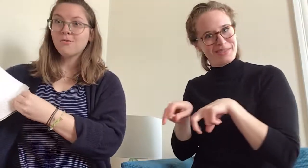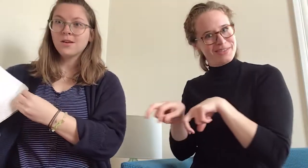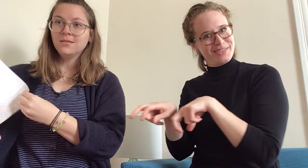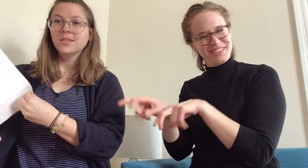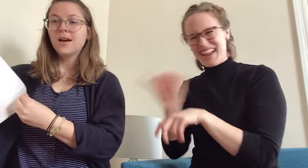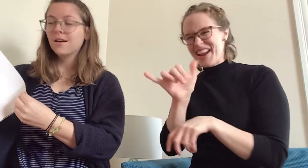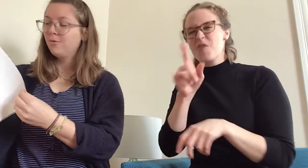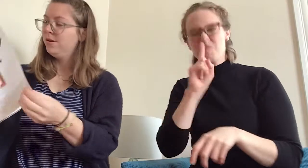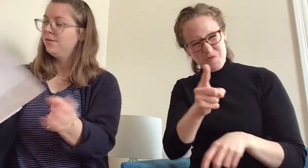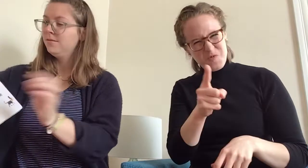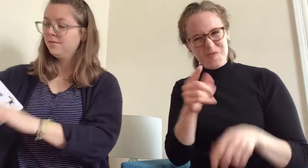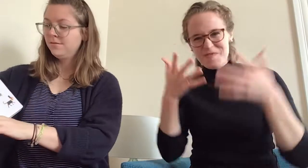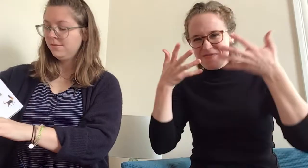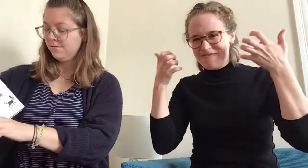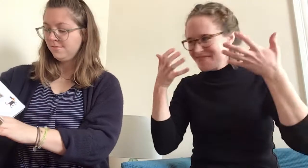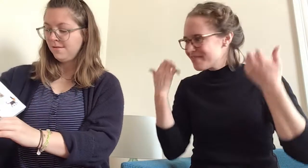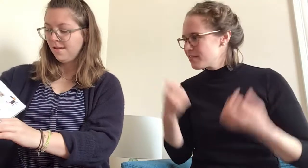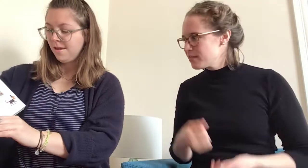Like a real tiger would.